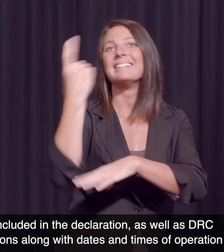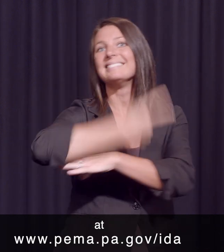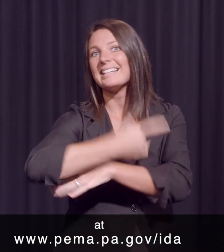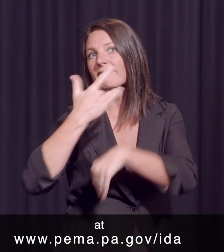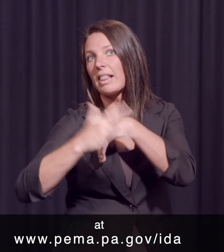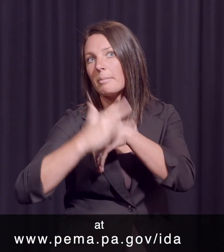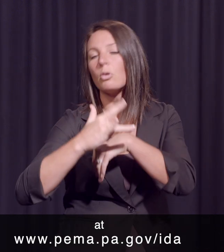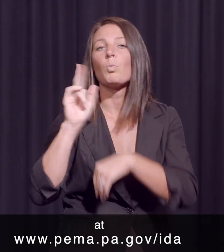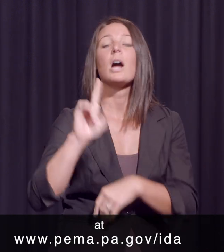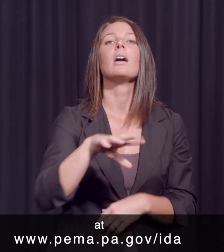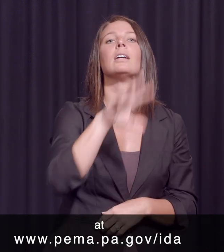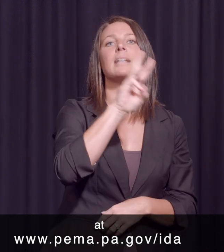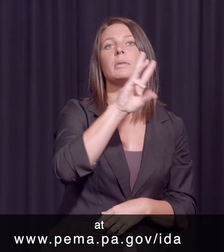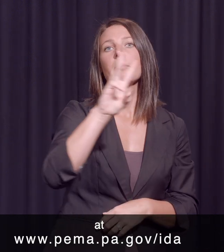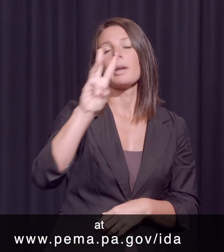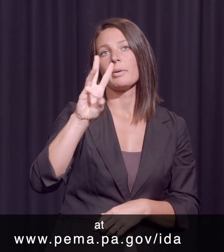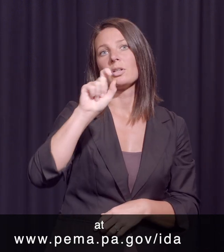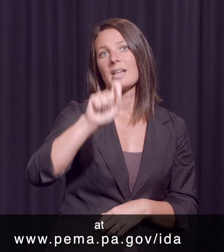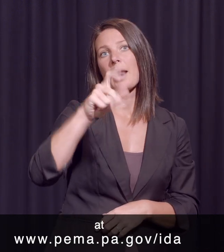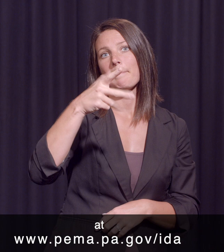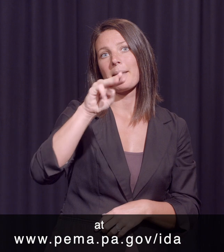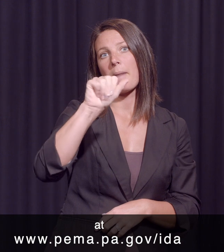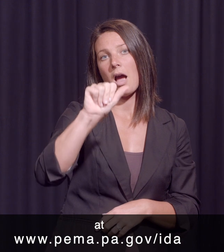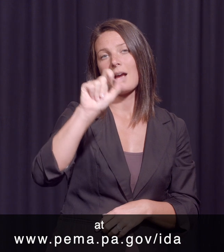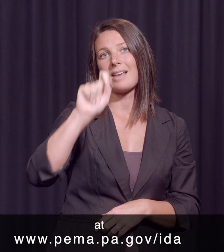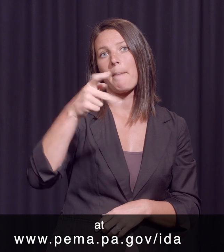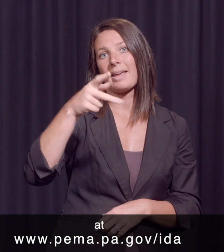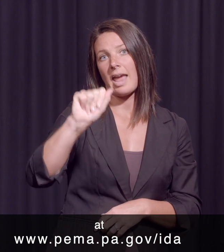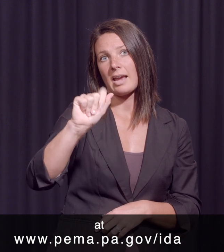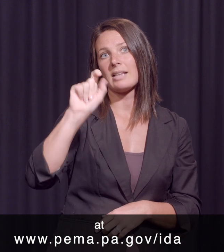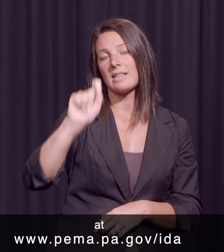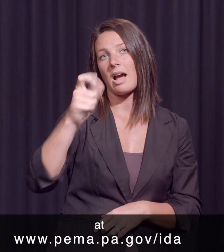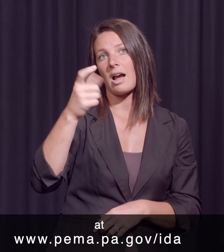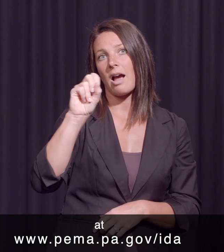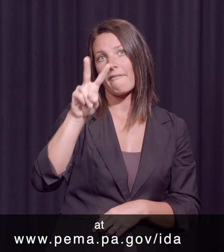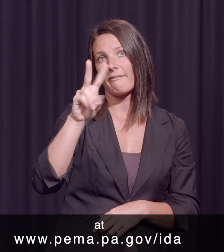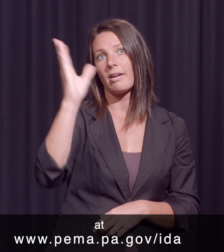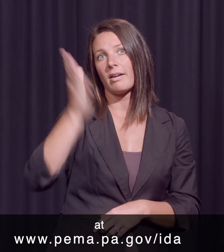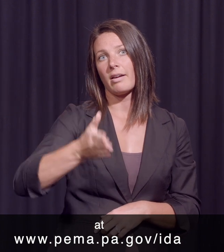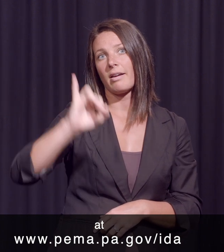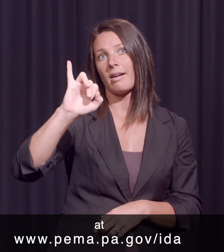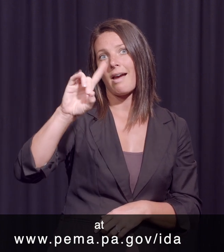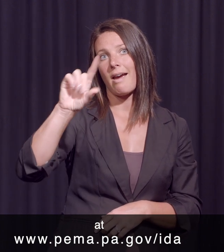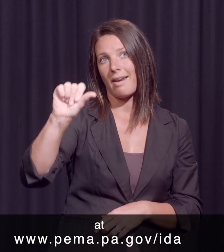at www.pima.pa.gov slash Ida.